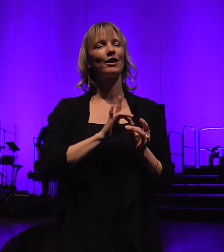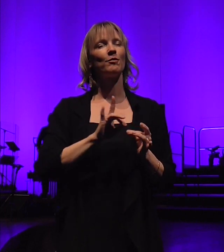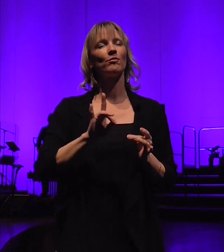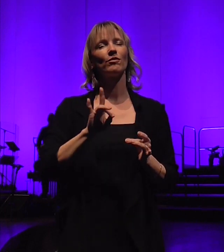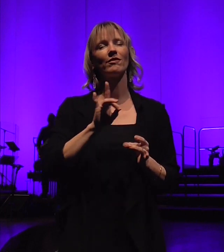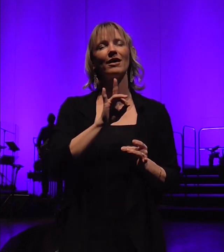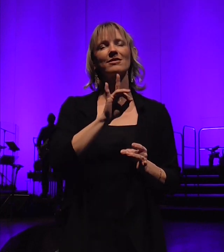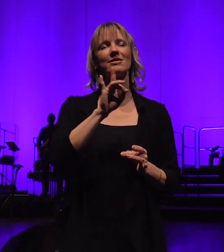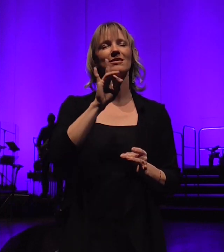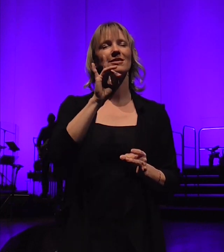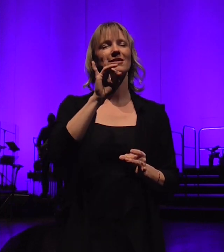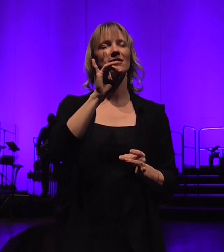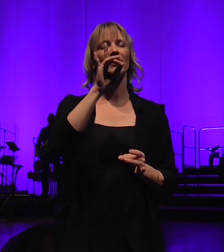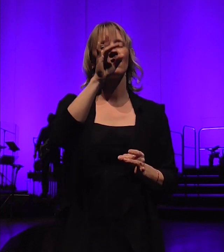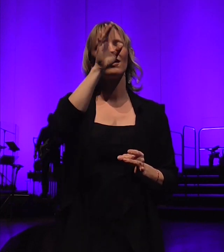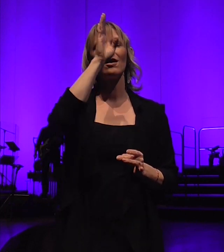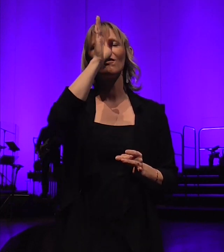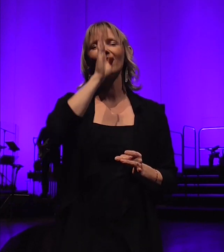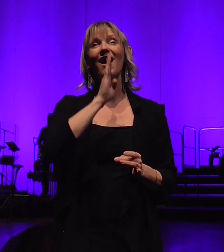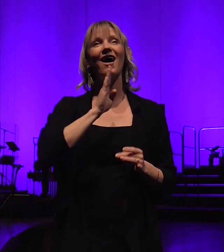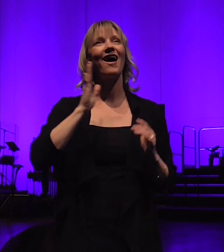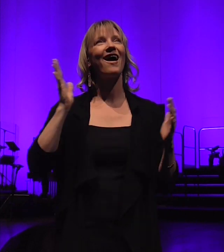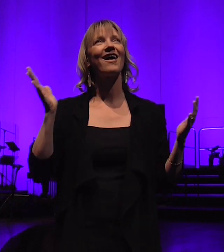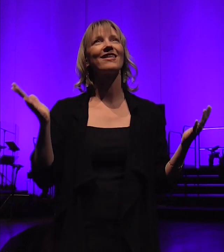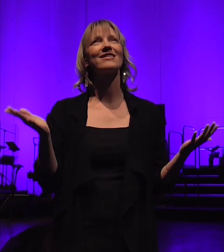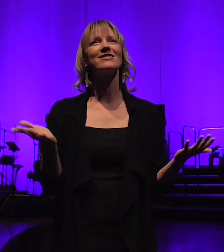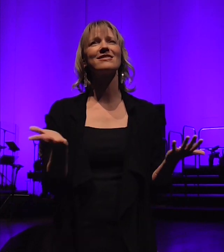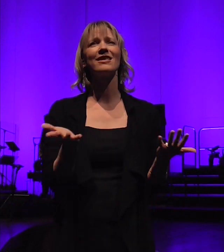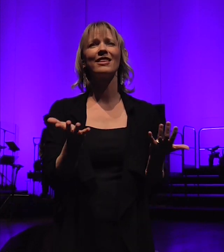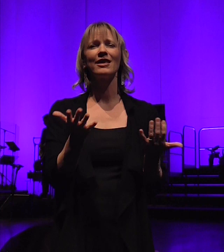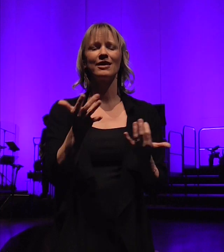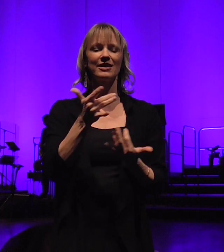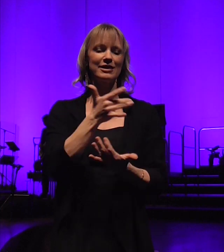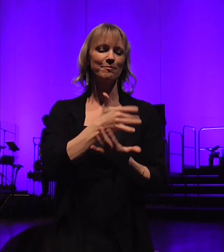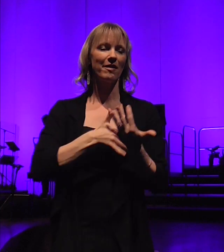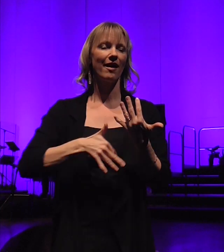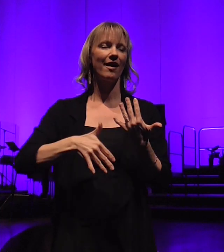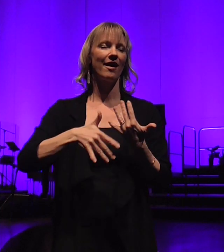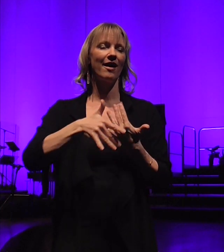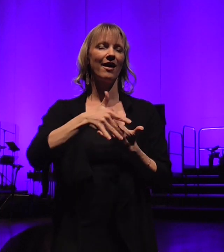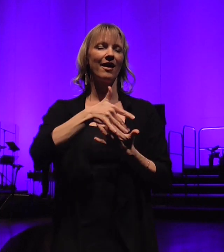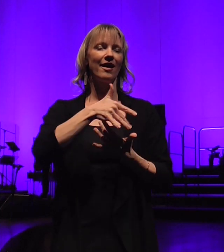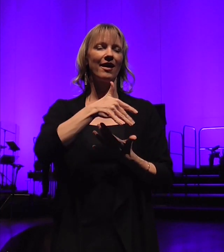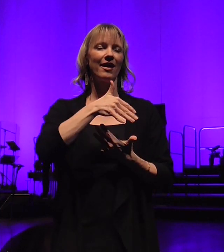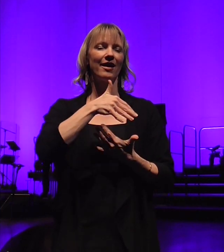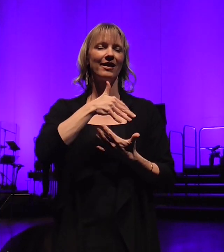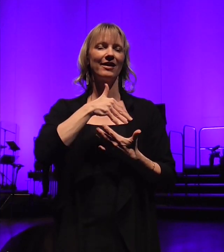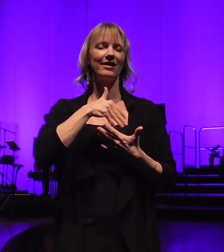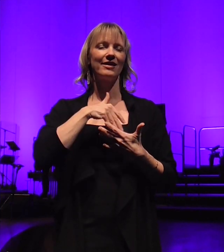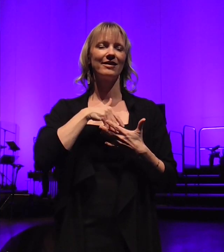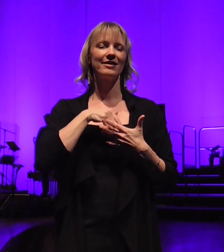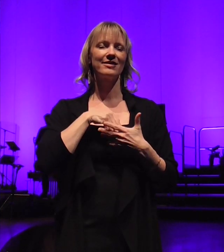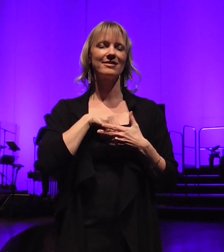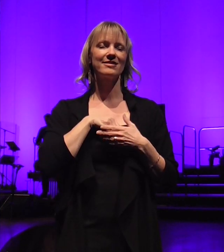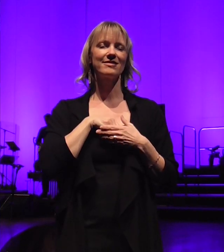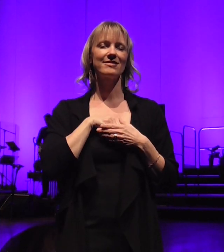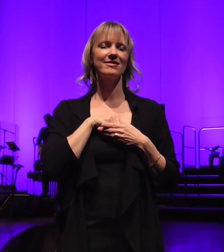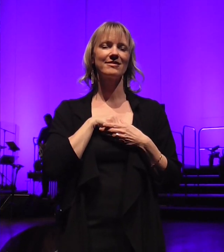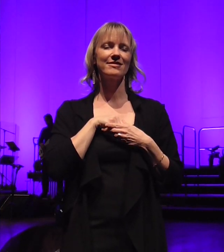Surely the presence of God is in this place.